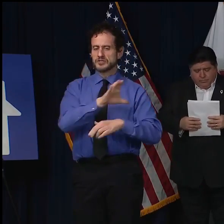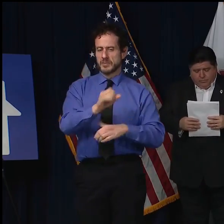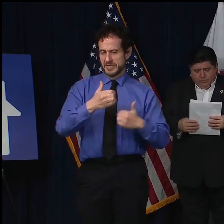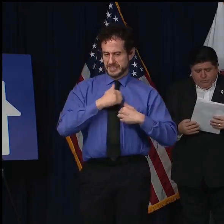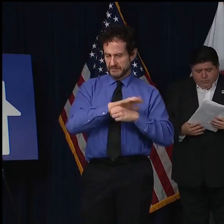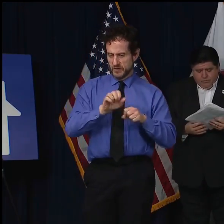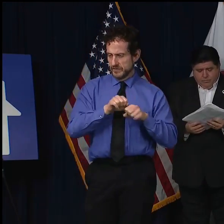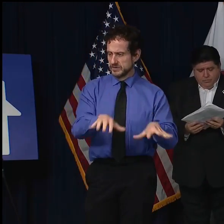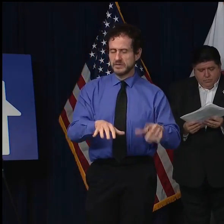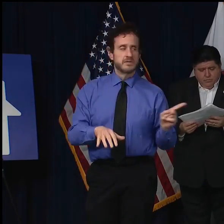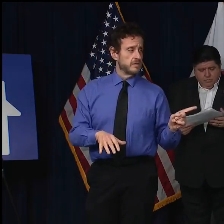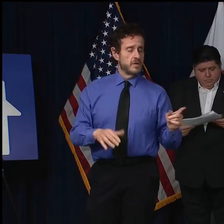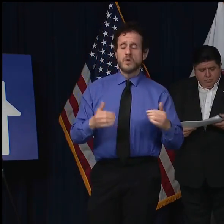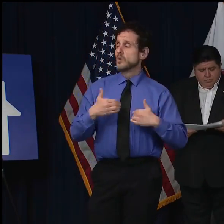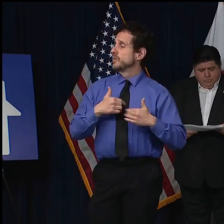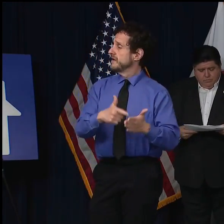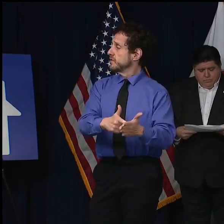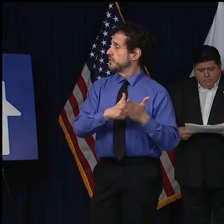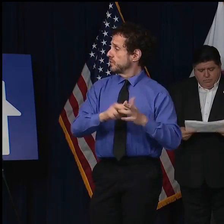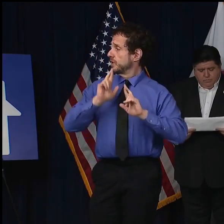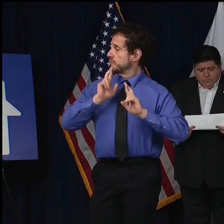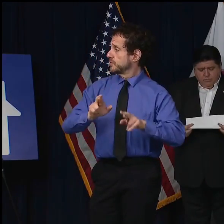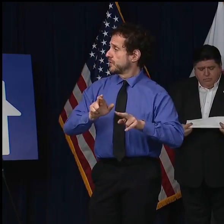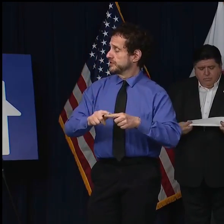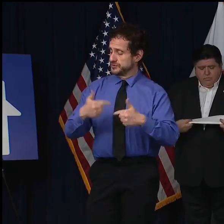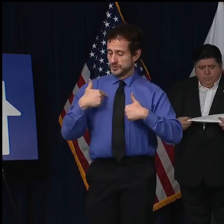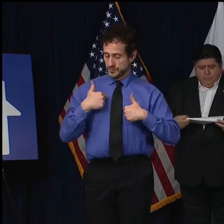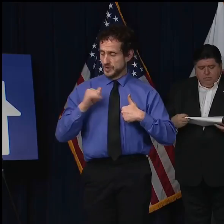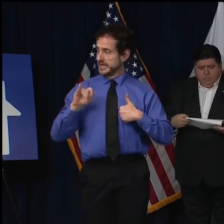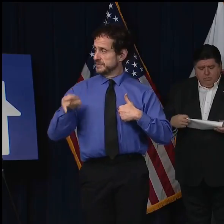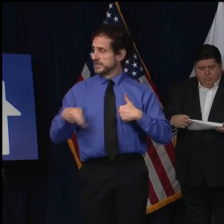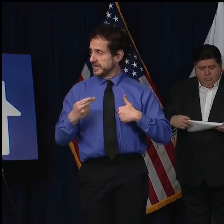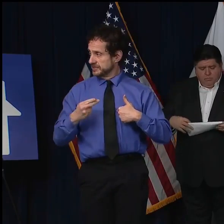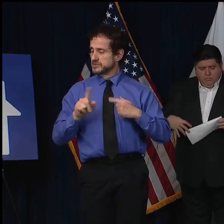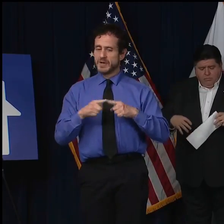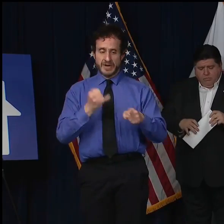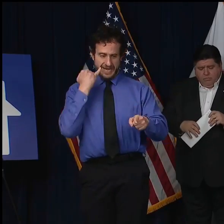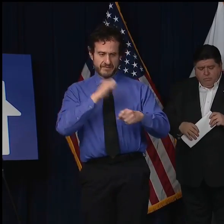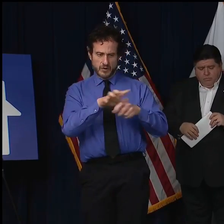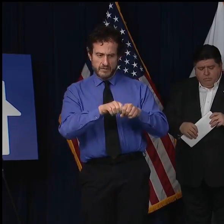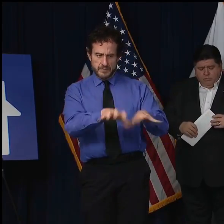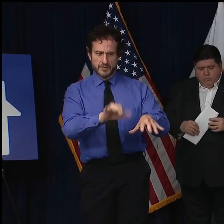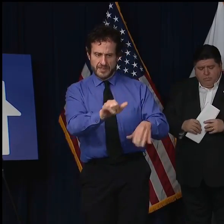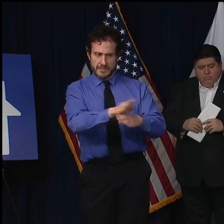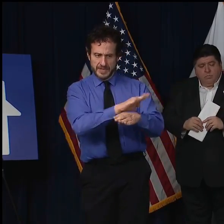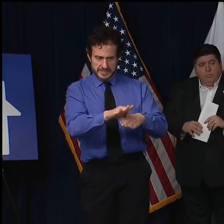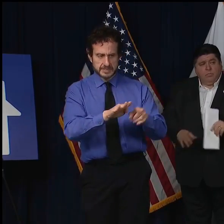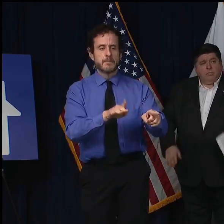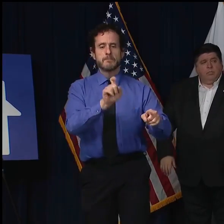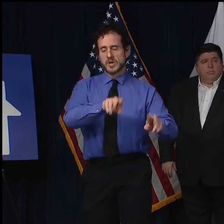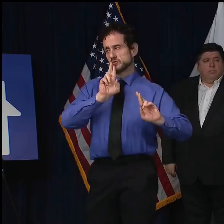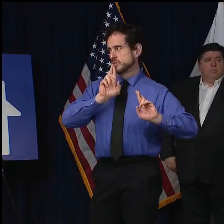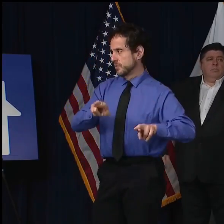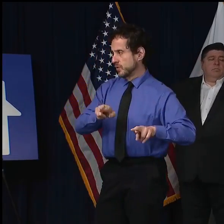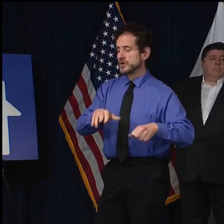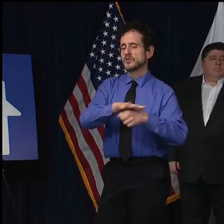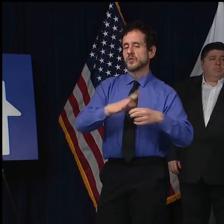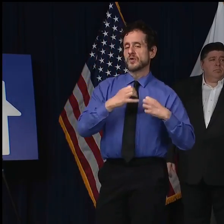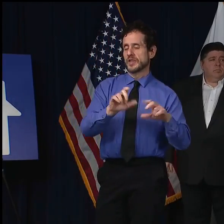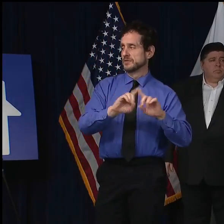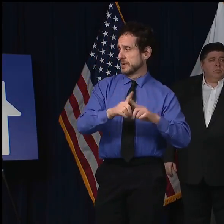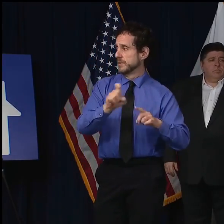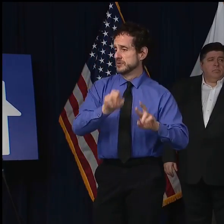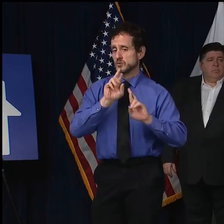So there is a mandated reporting to IDPH regarding outbreaks. And so I think people are reporting